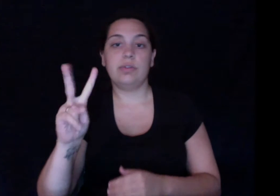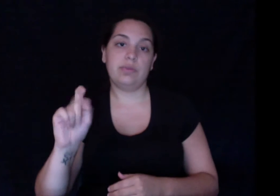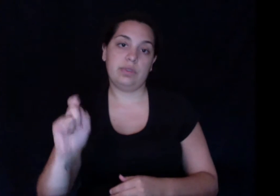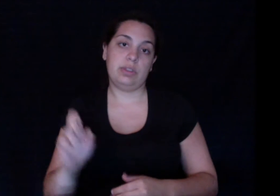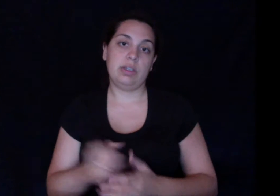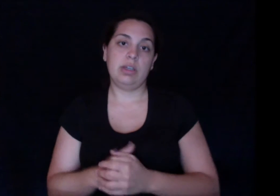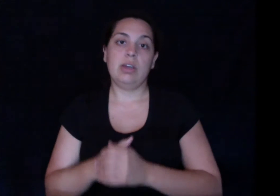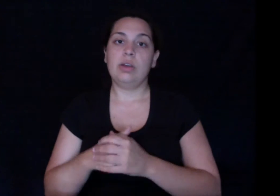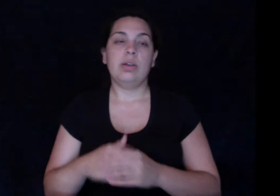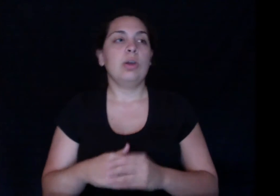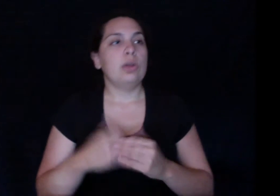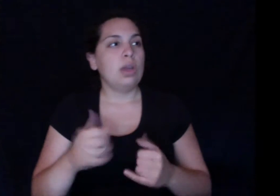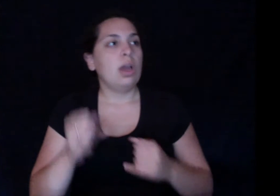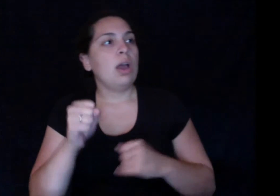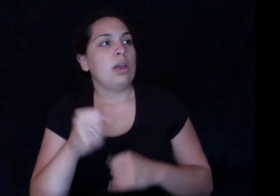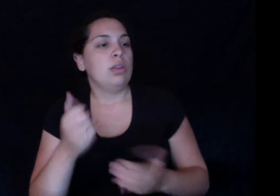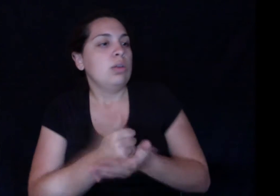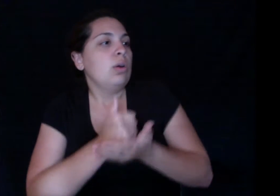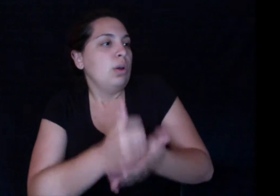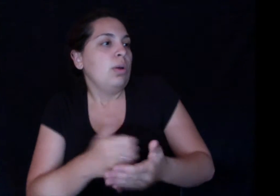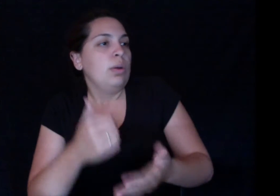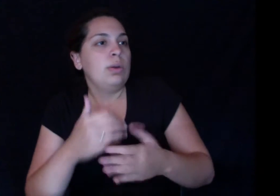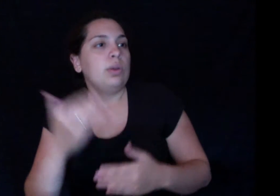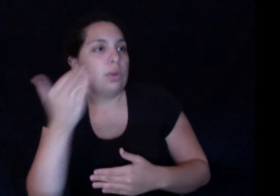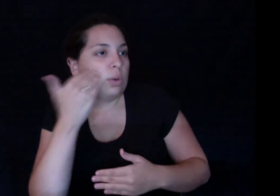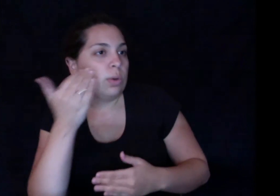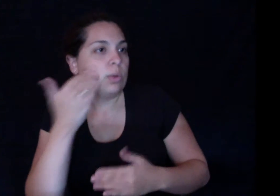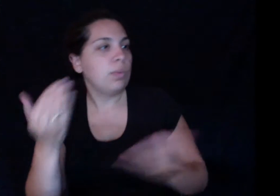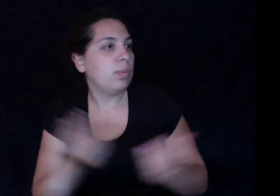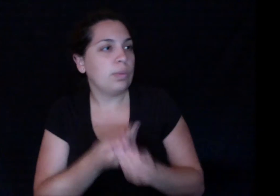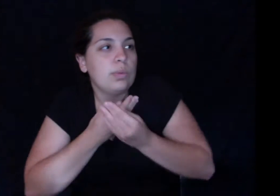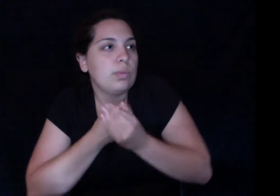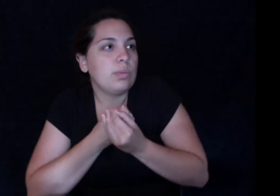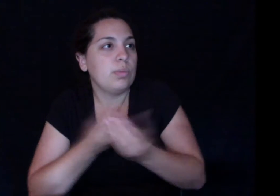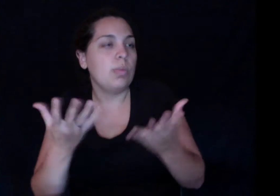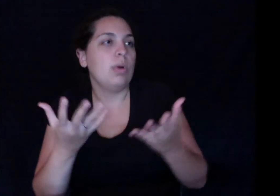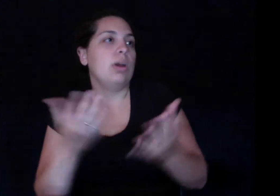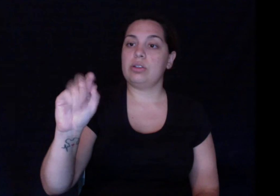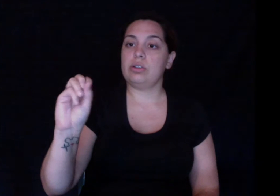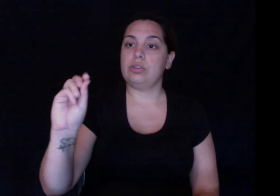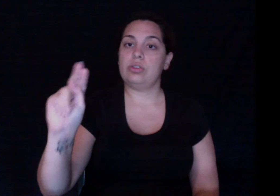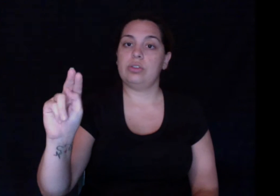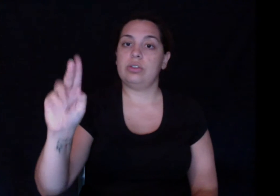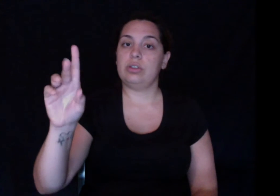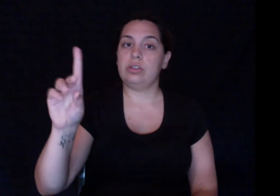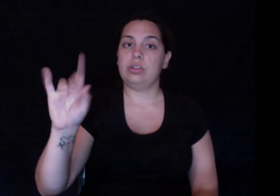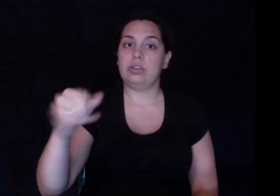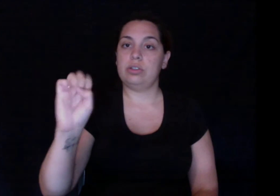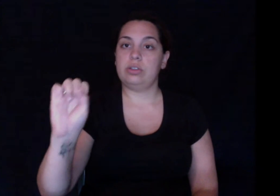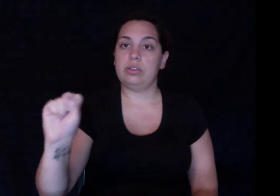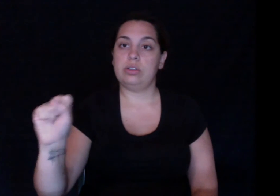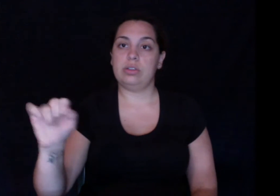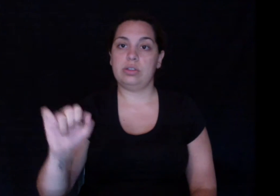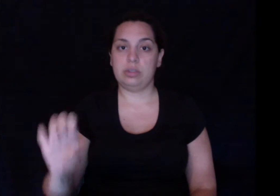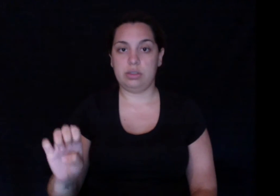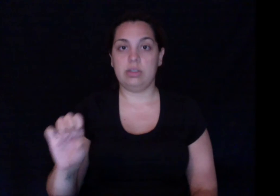So when we don't have, then we're short, and then we have to buy. And that,